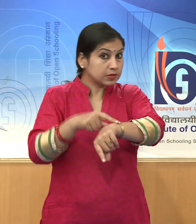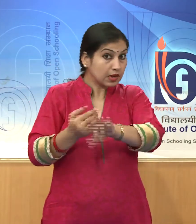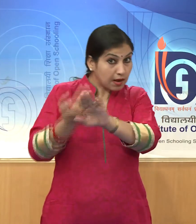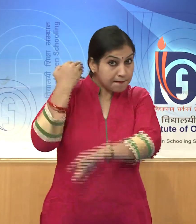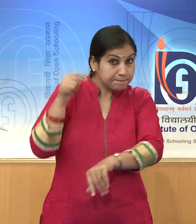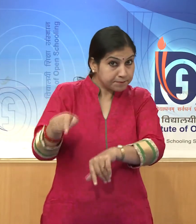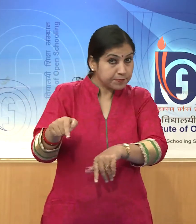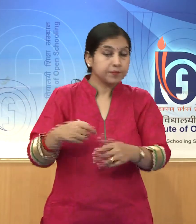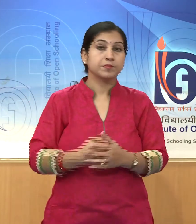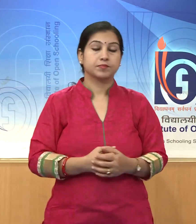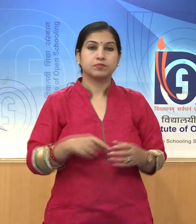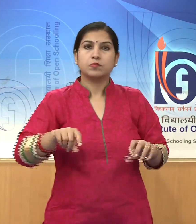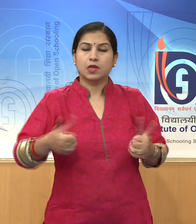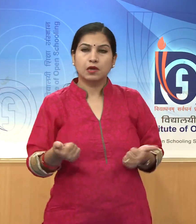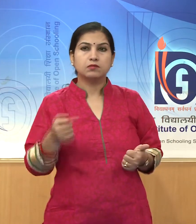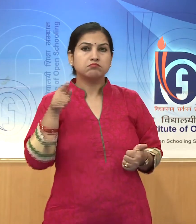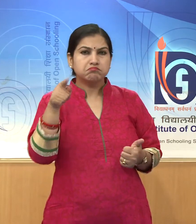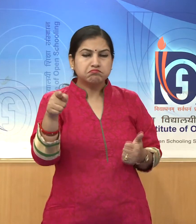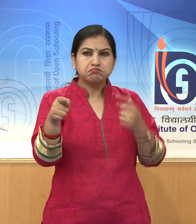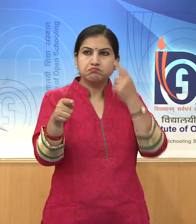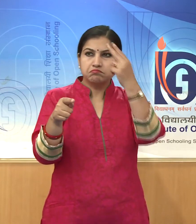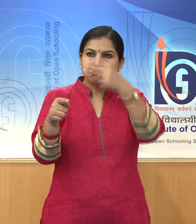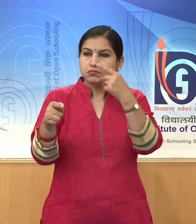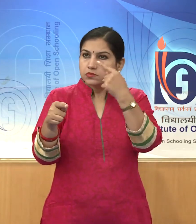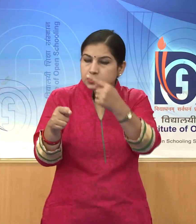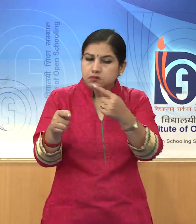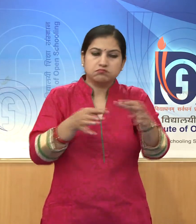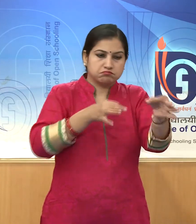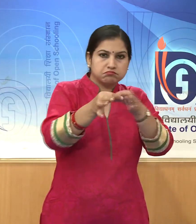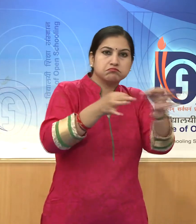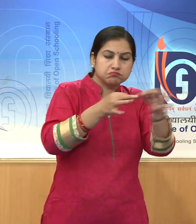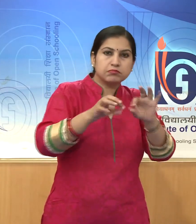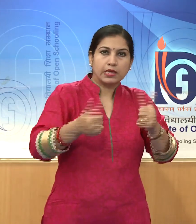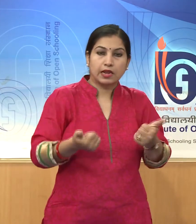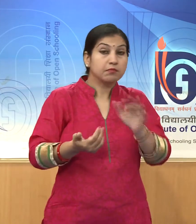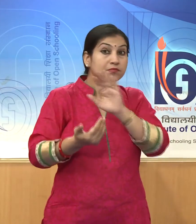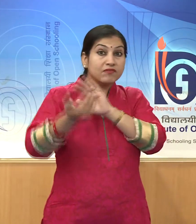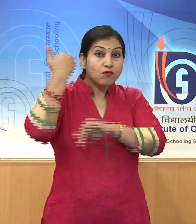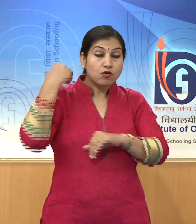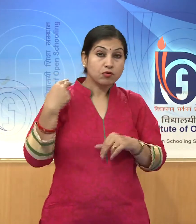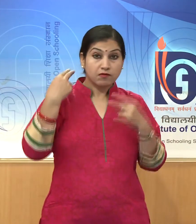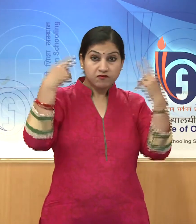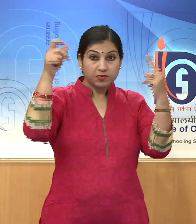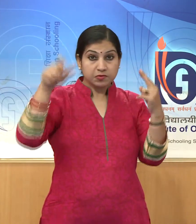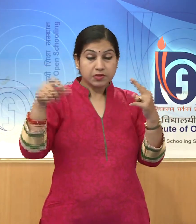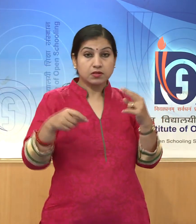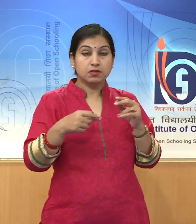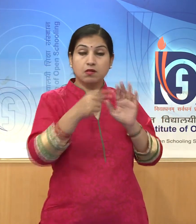period, can describe in brief the enlisted contemporary arts and